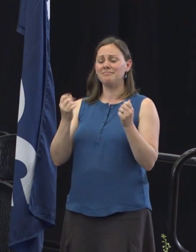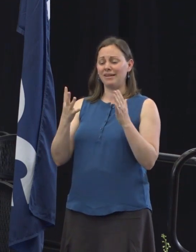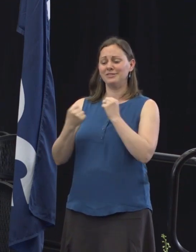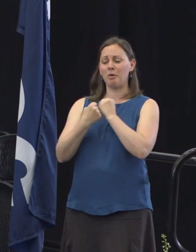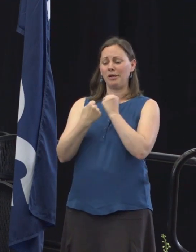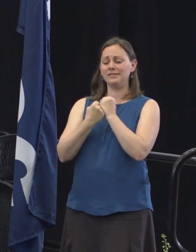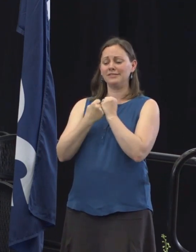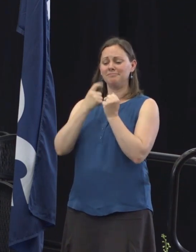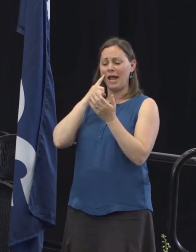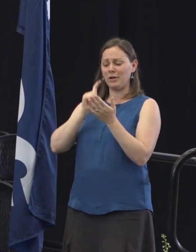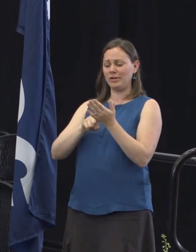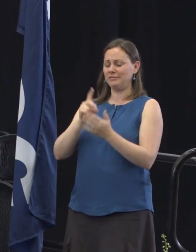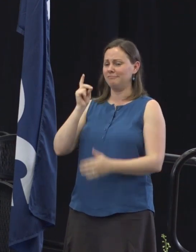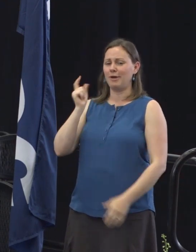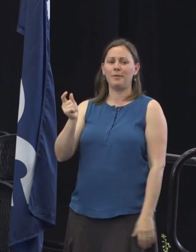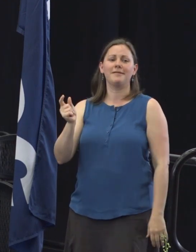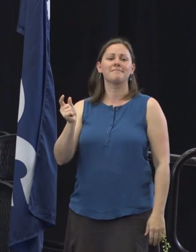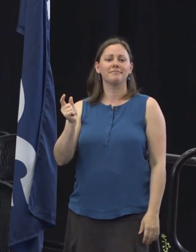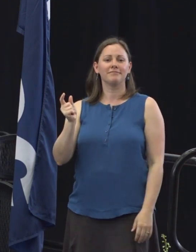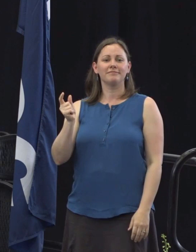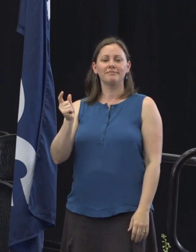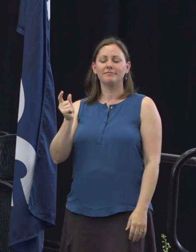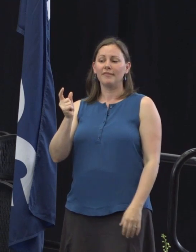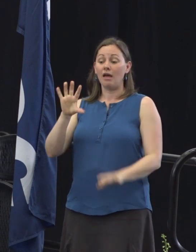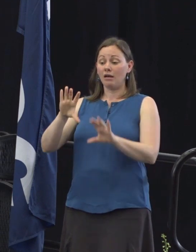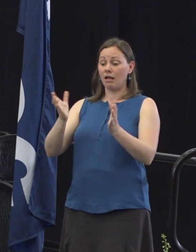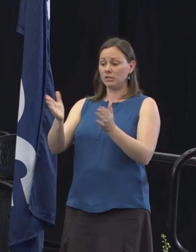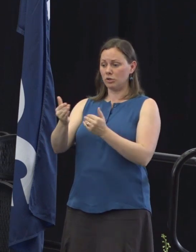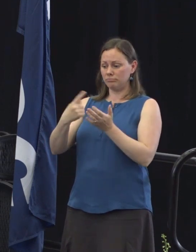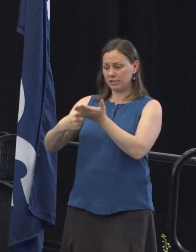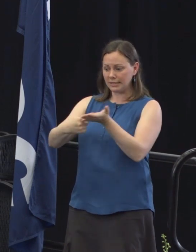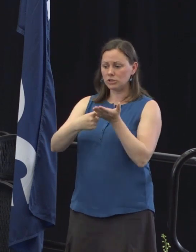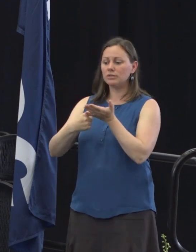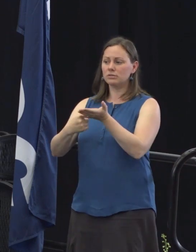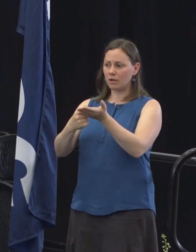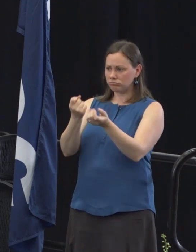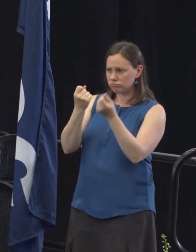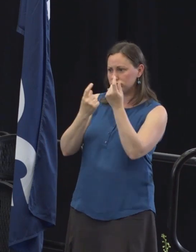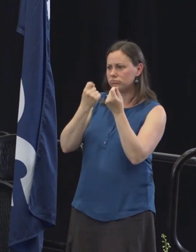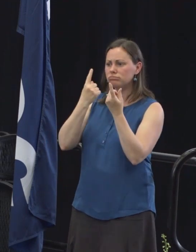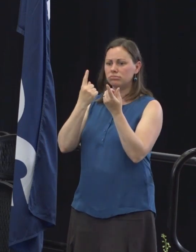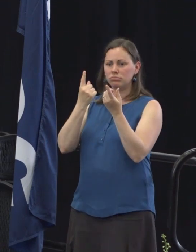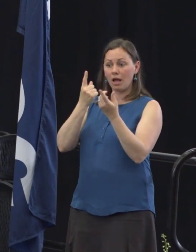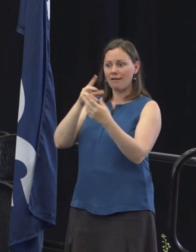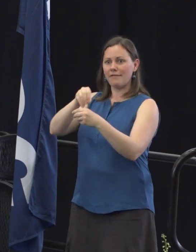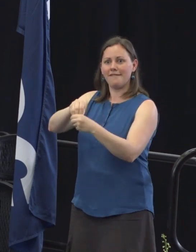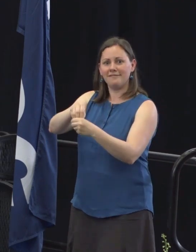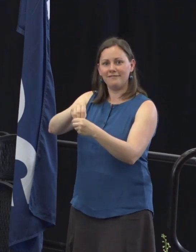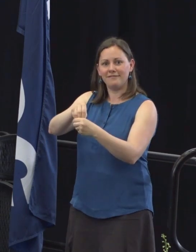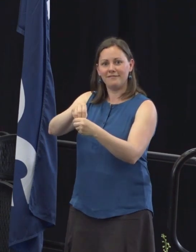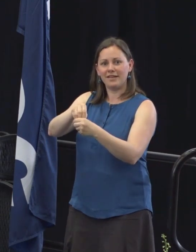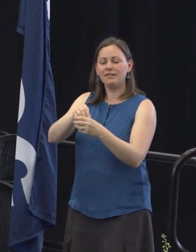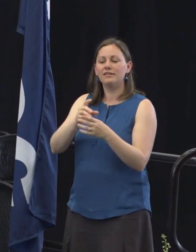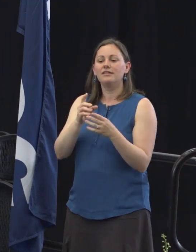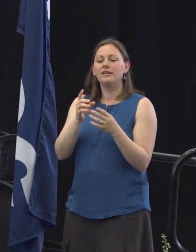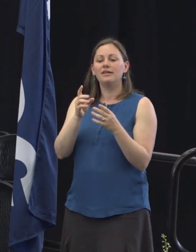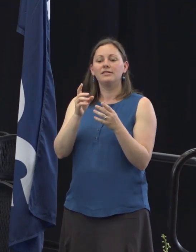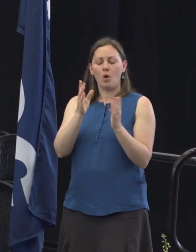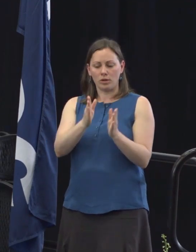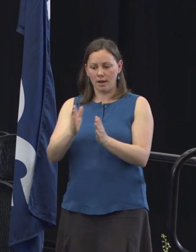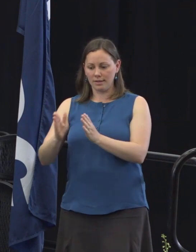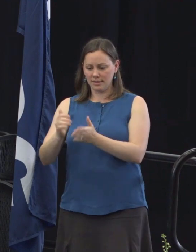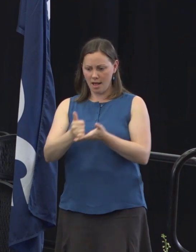because I began to understand classroom discussions and be a part of them. I relied on organization to keep me